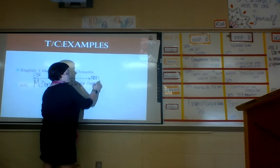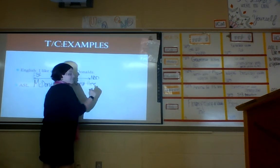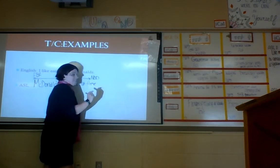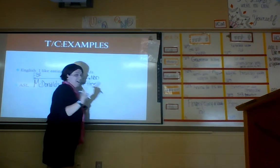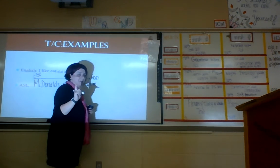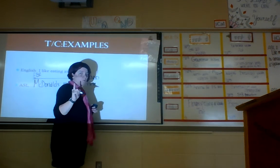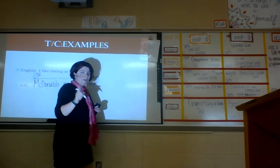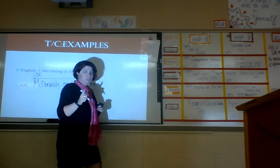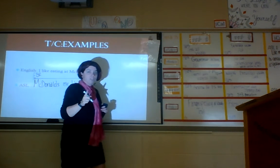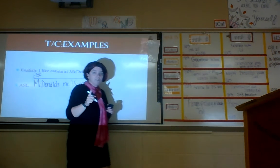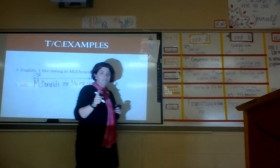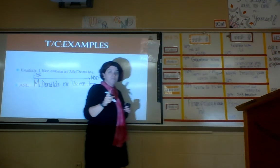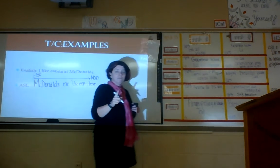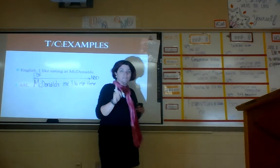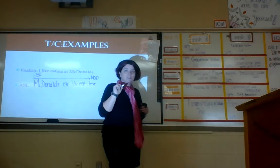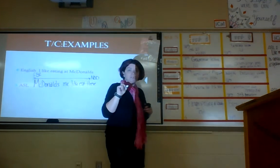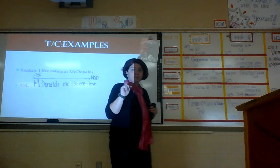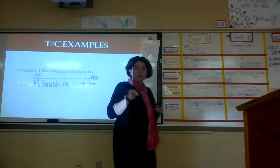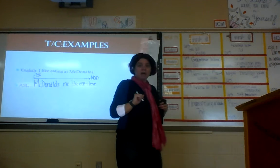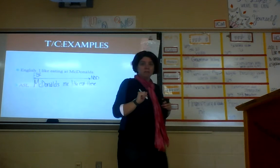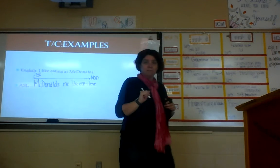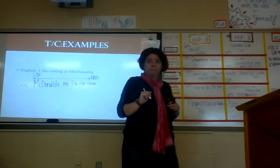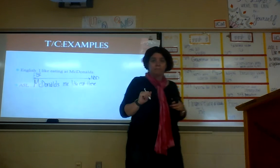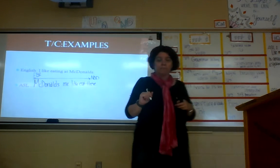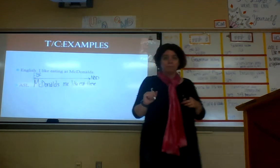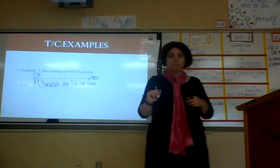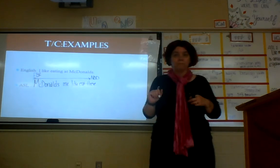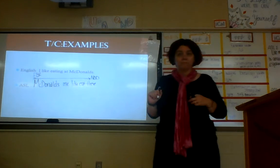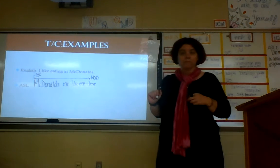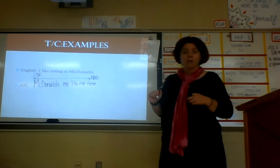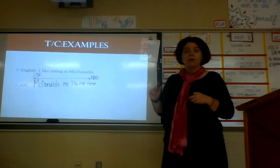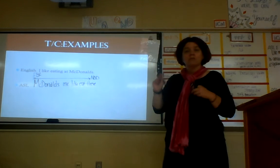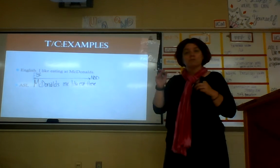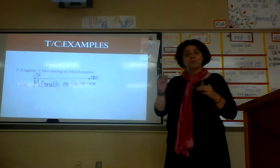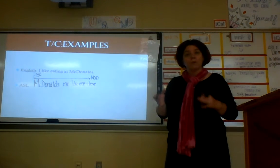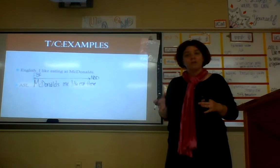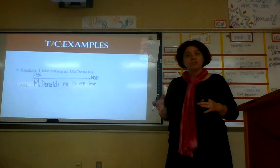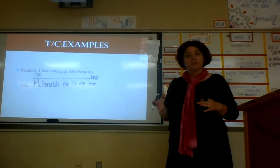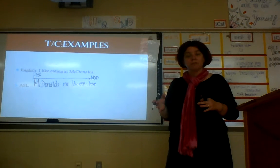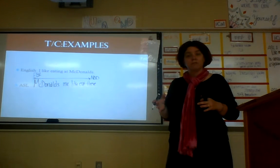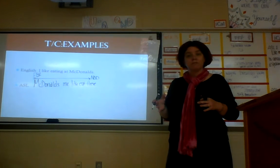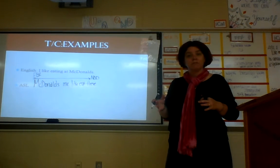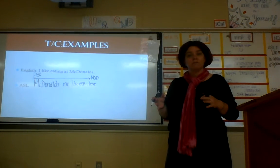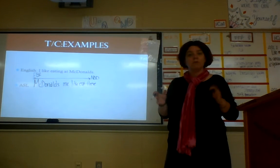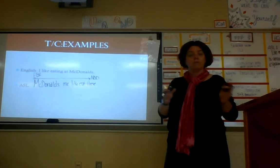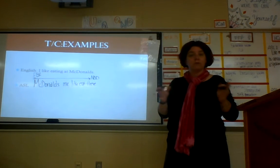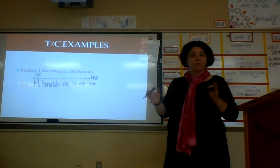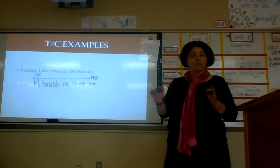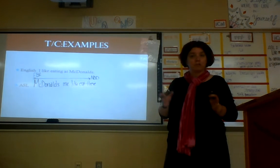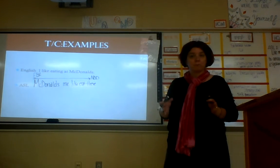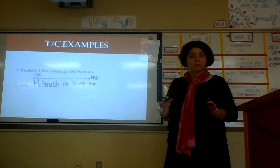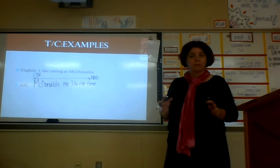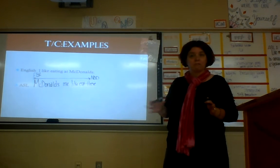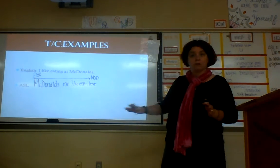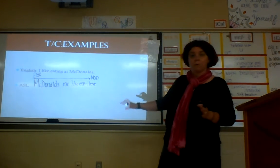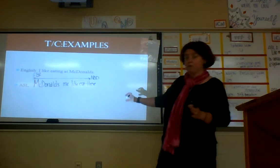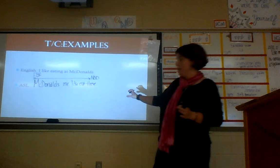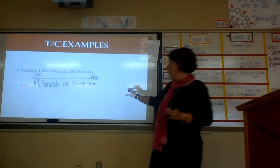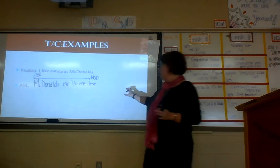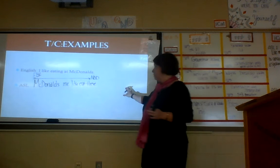that's not a question, you nod. So if it's a question, you have other facial expressions that have to go with it. But if it's